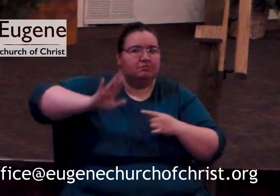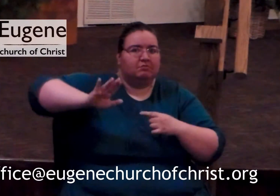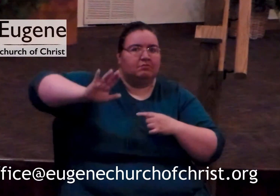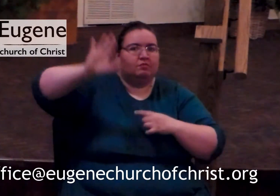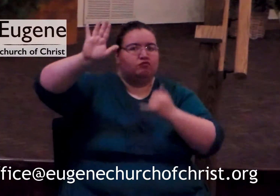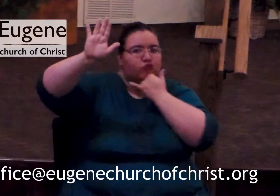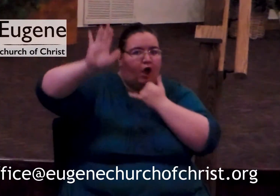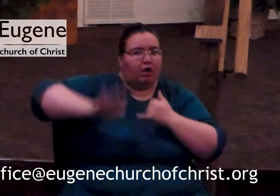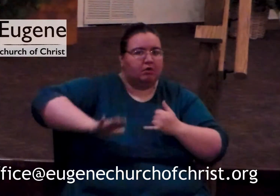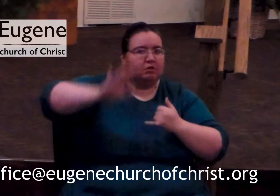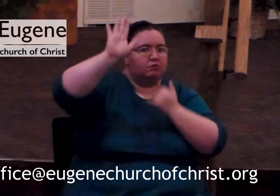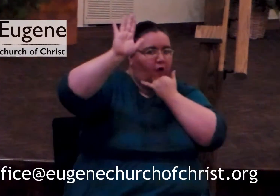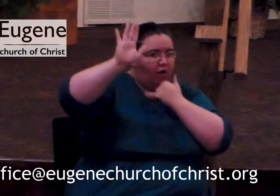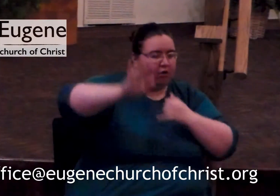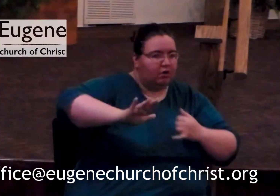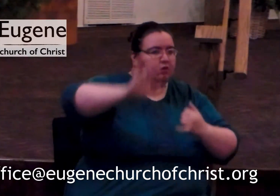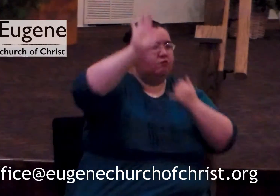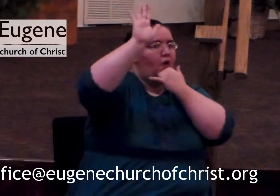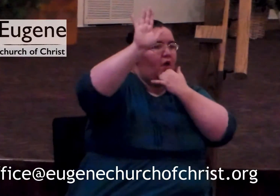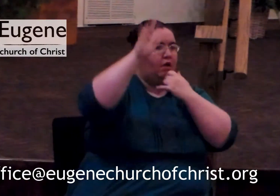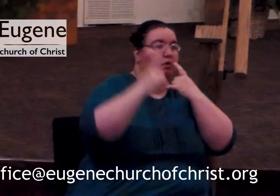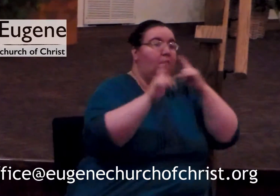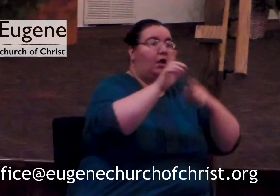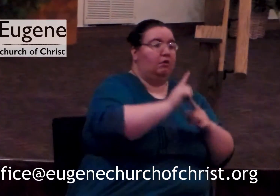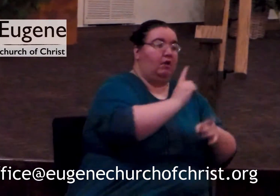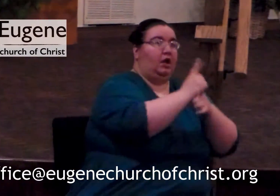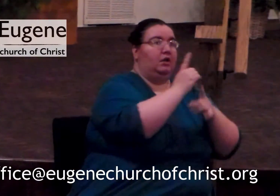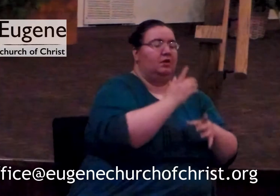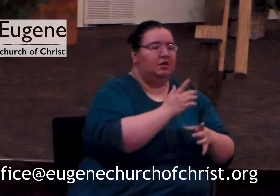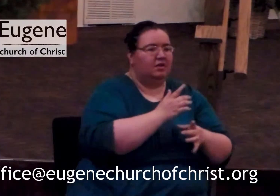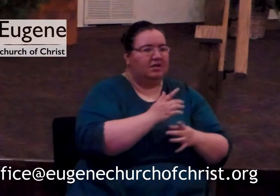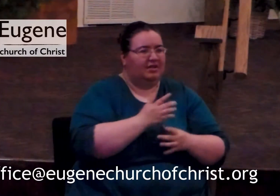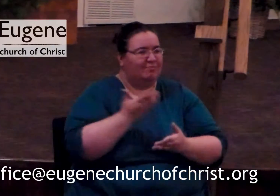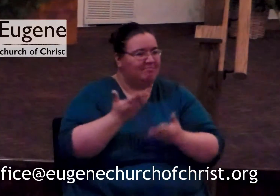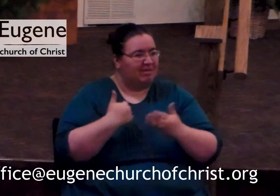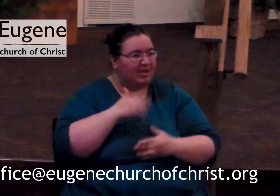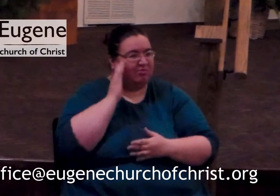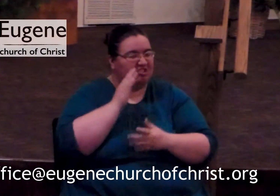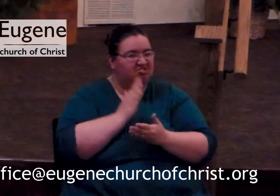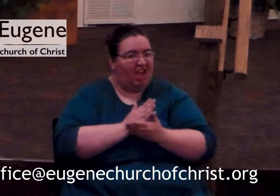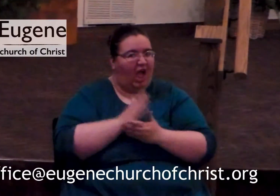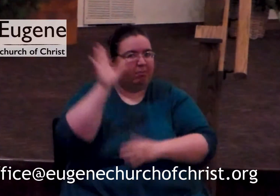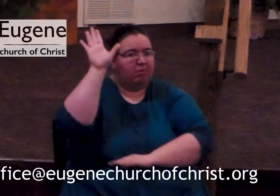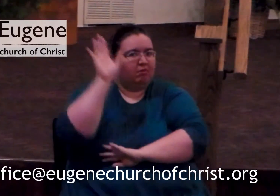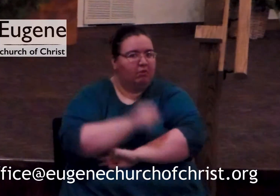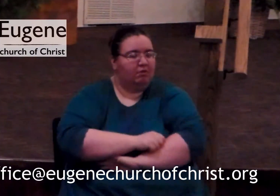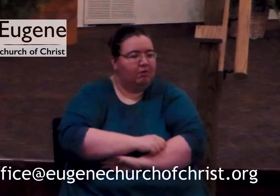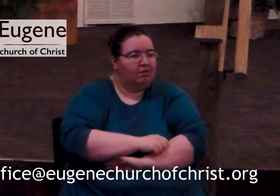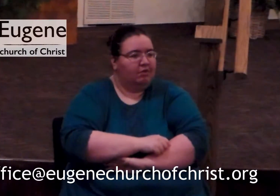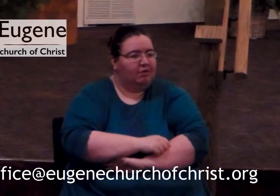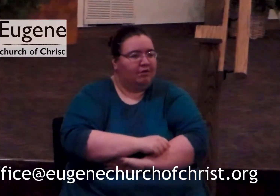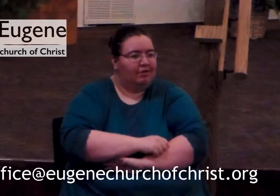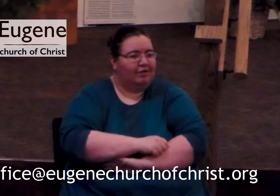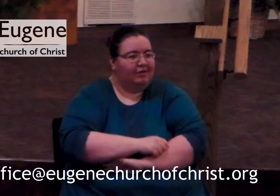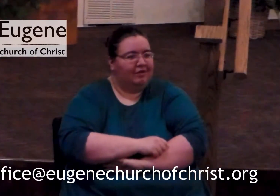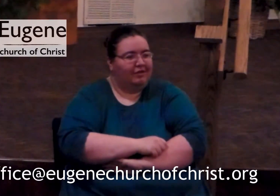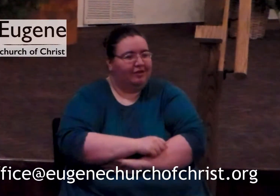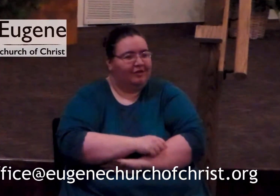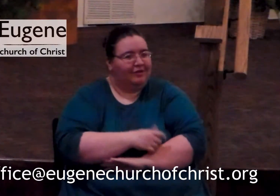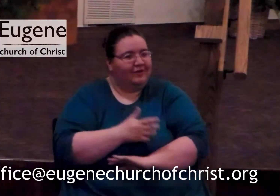stop raising my hand somewhere along the way. In anything in life, if we are not getting it